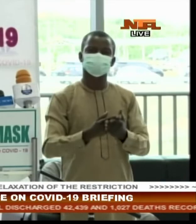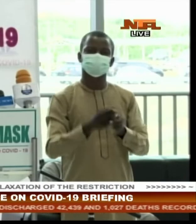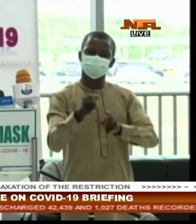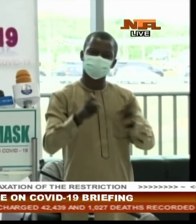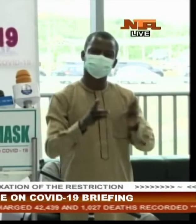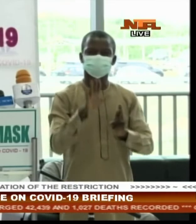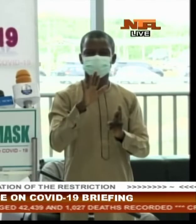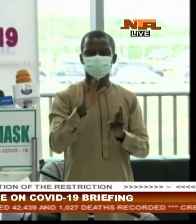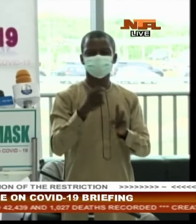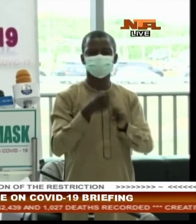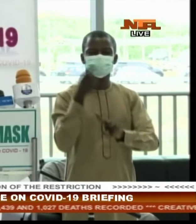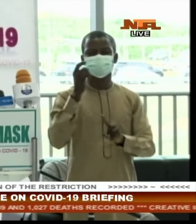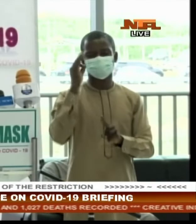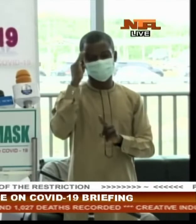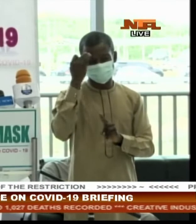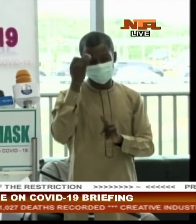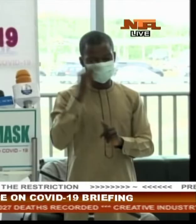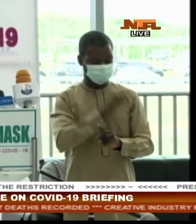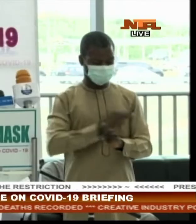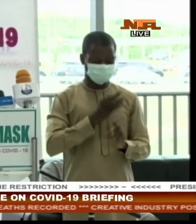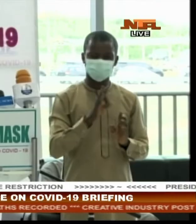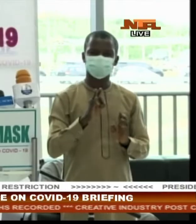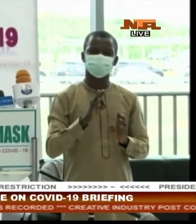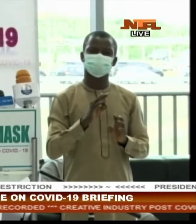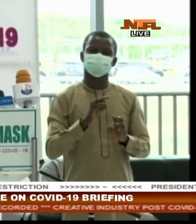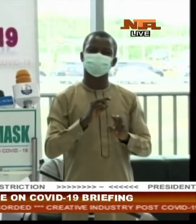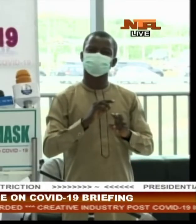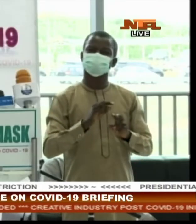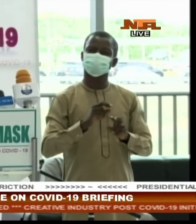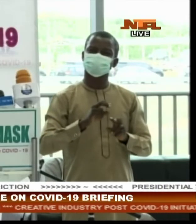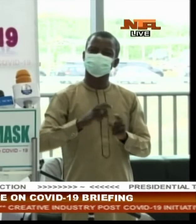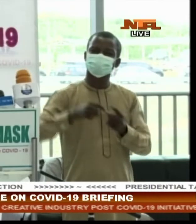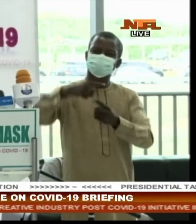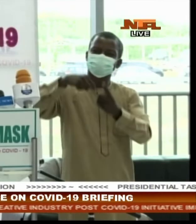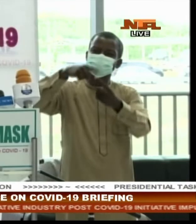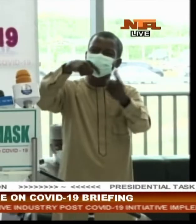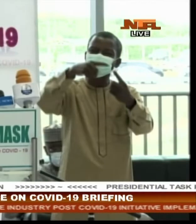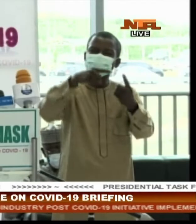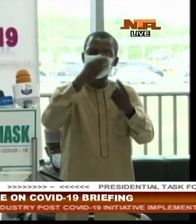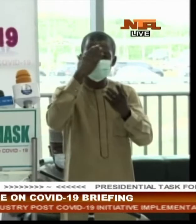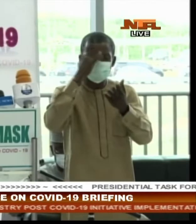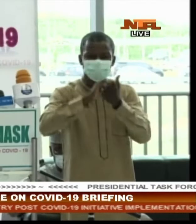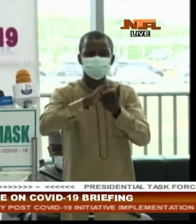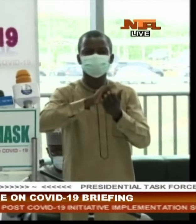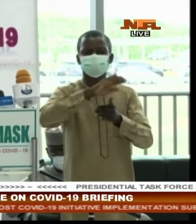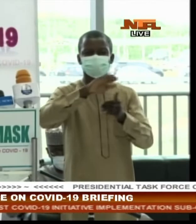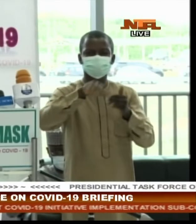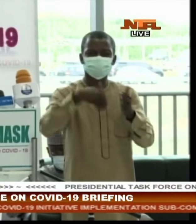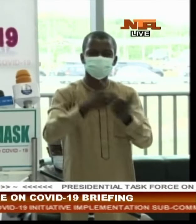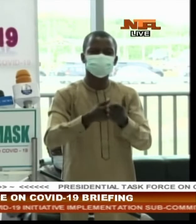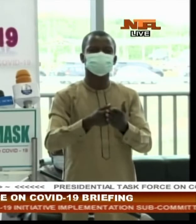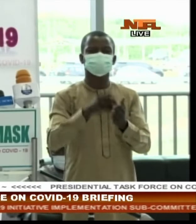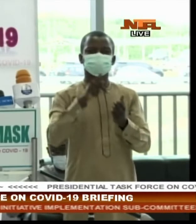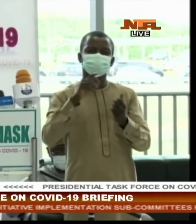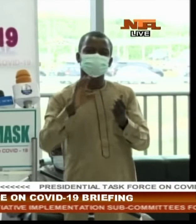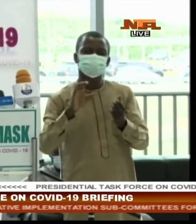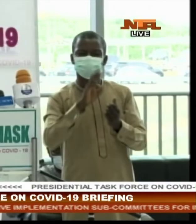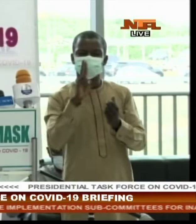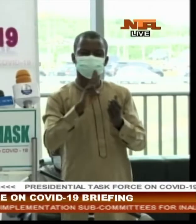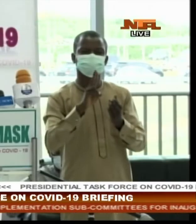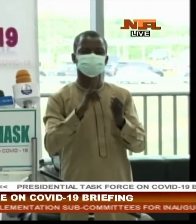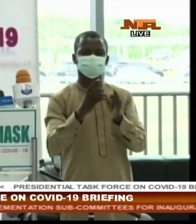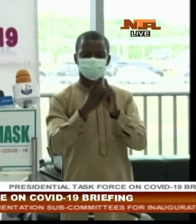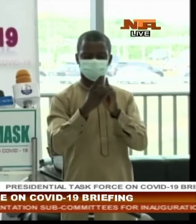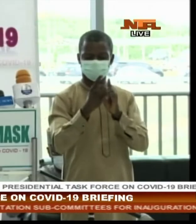Federal Ministry of Transport and ensure that PPEs are used and, where applicable, physical distancing is